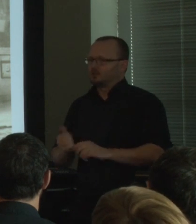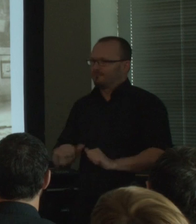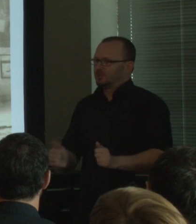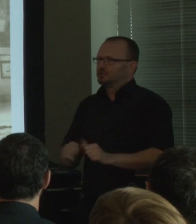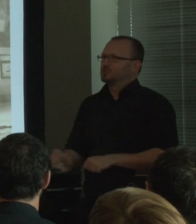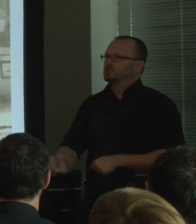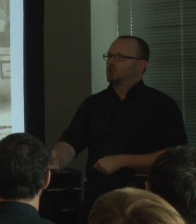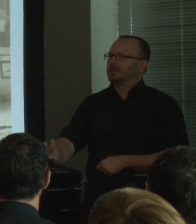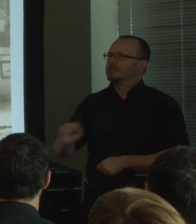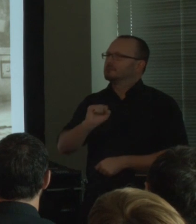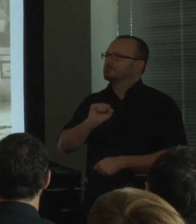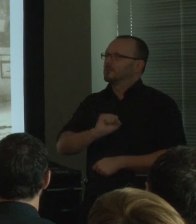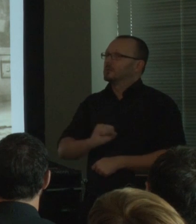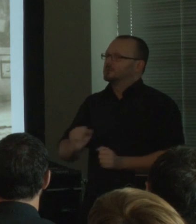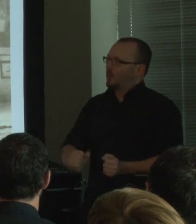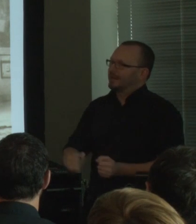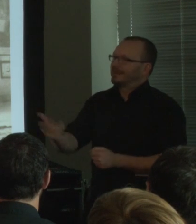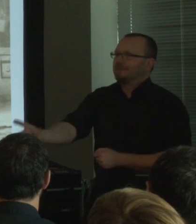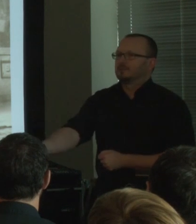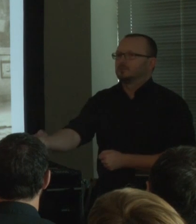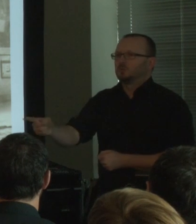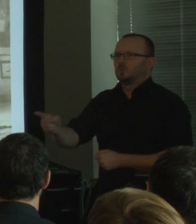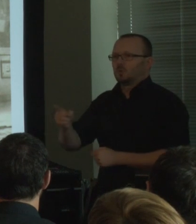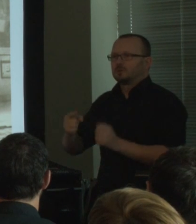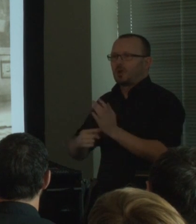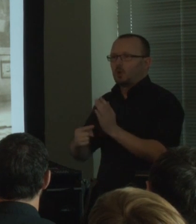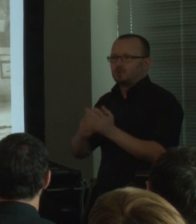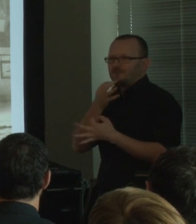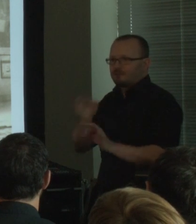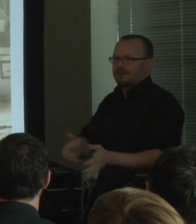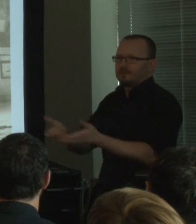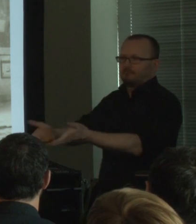journey, so I give it to her.